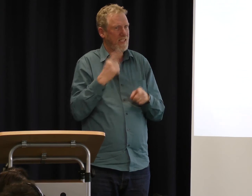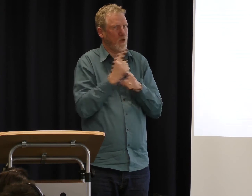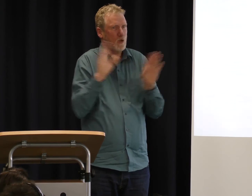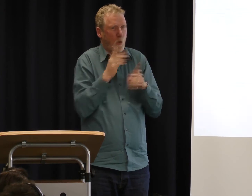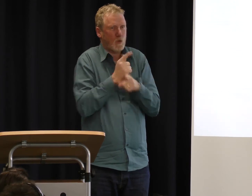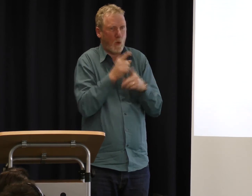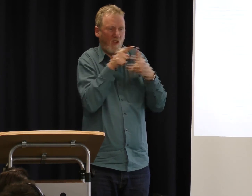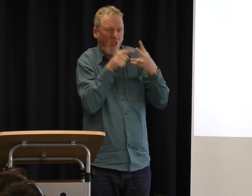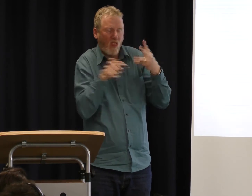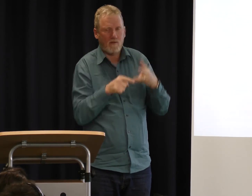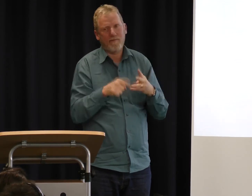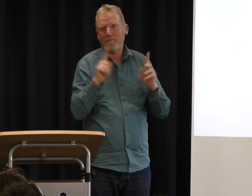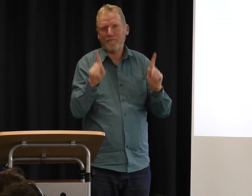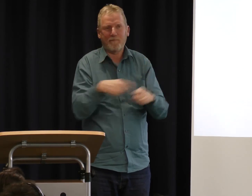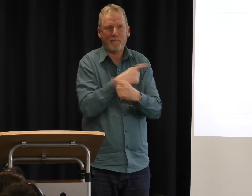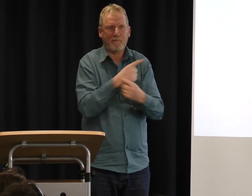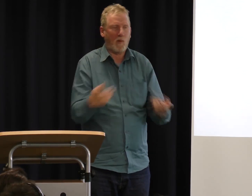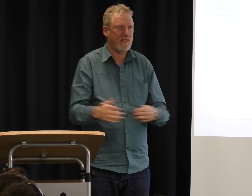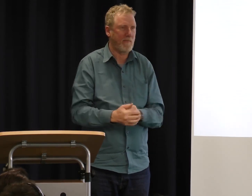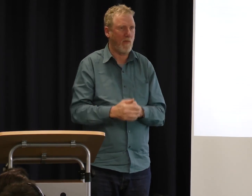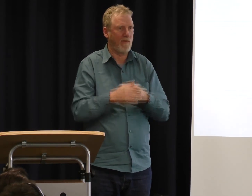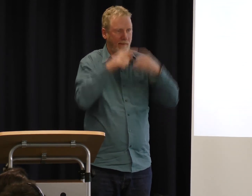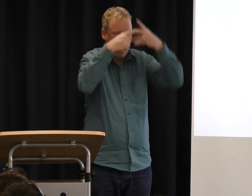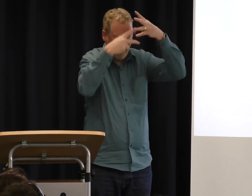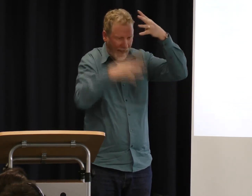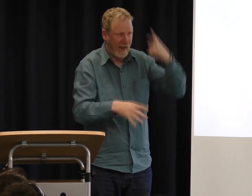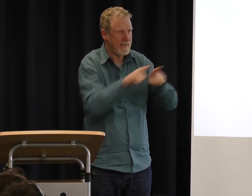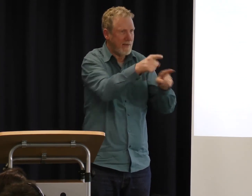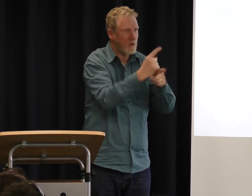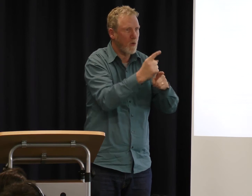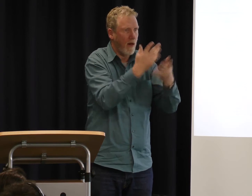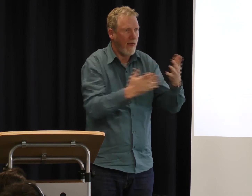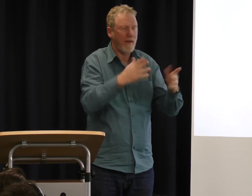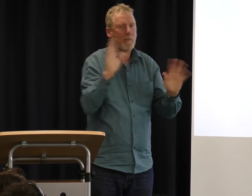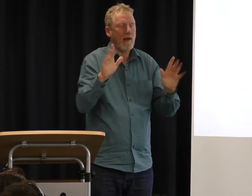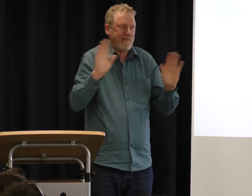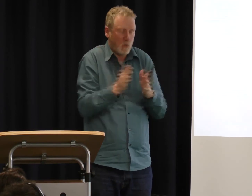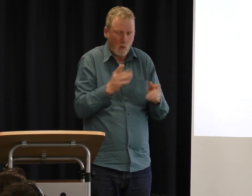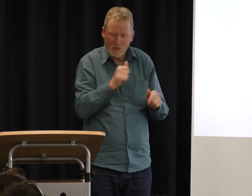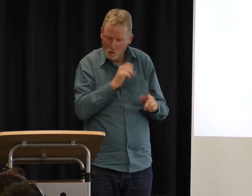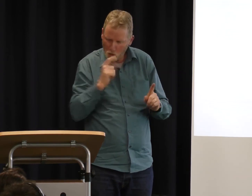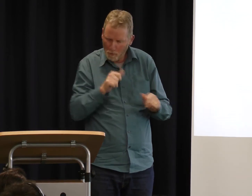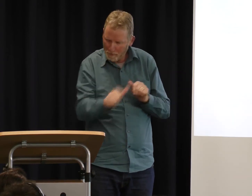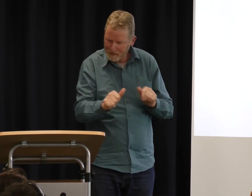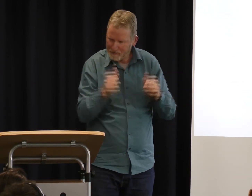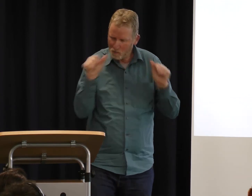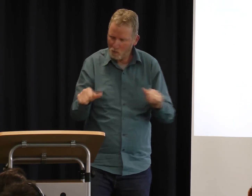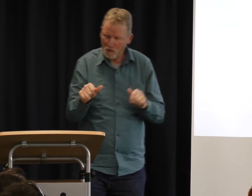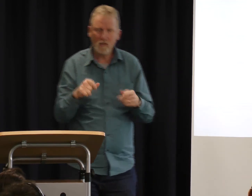Brent Phillips has asked me to say a few things, but that's impossible for me to talk about just a few things. I have many, many things to talk about, but no,